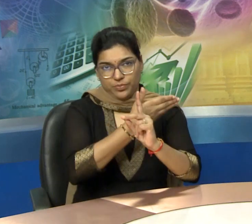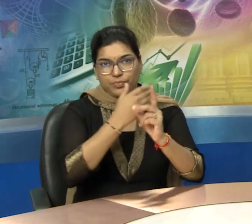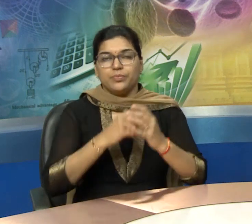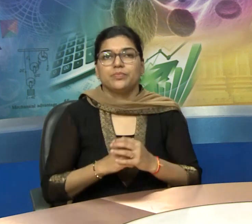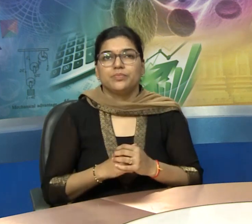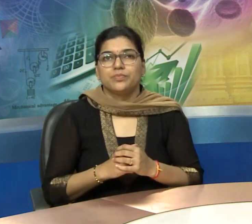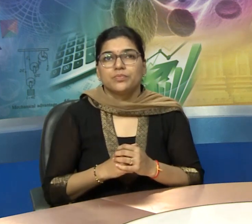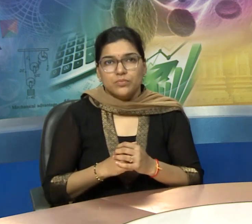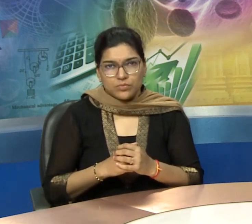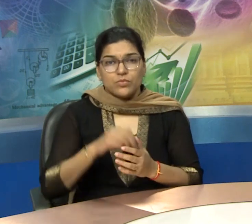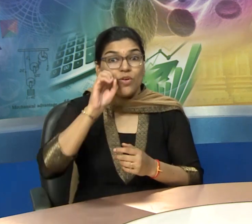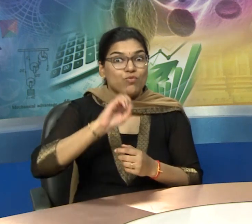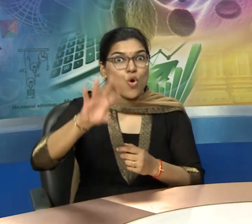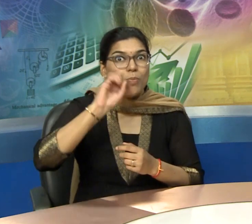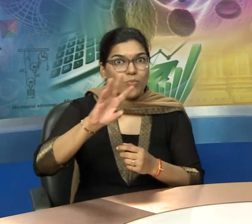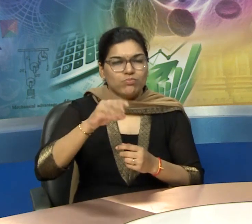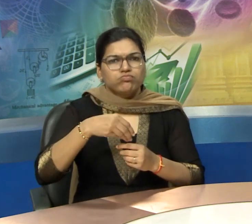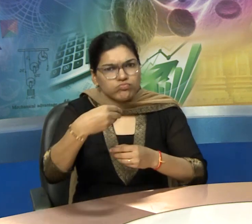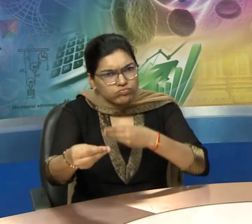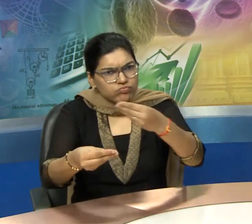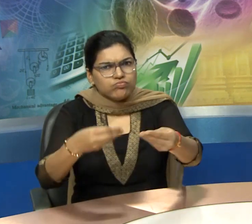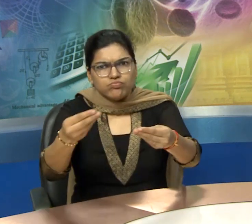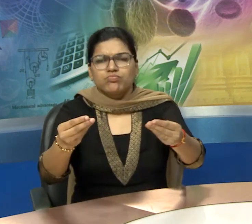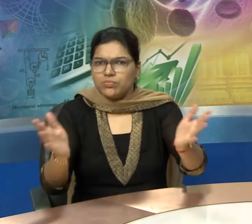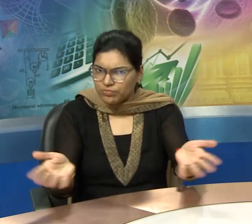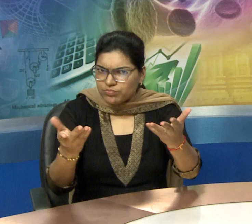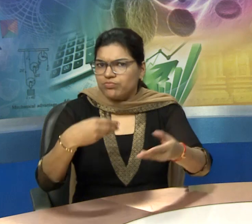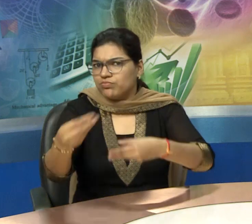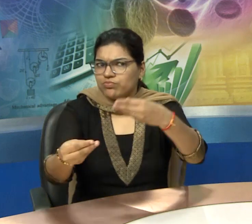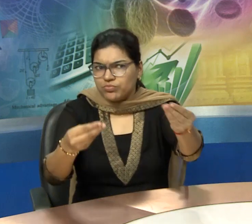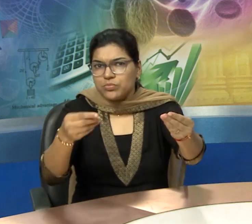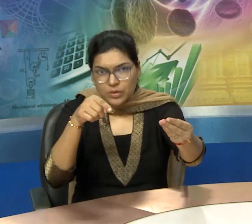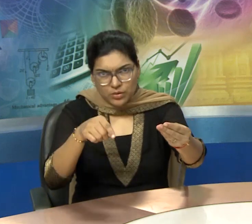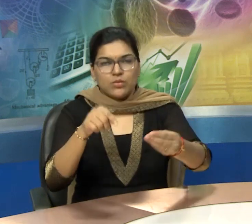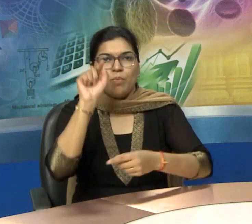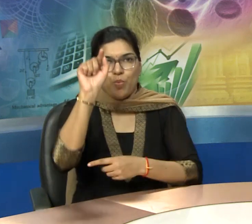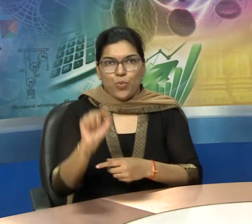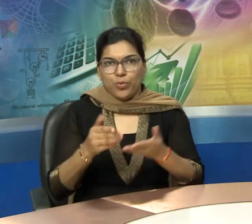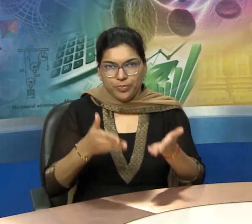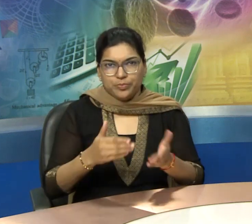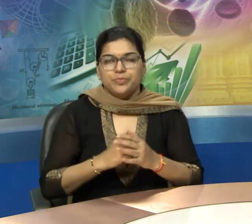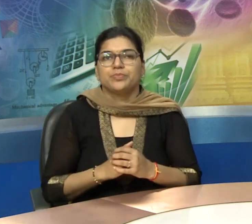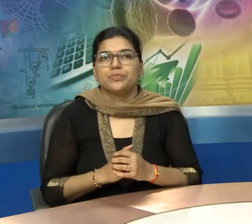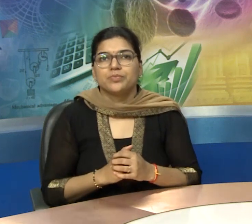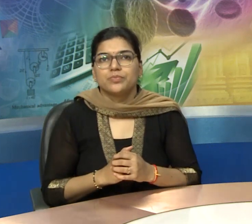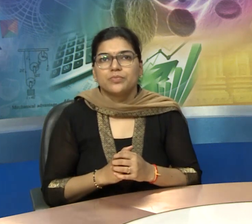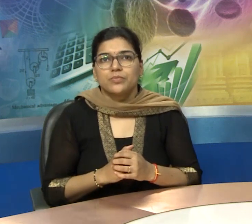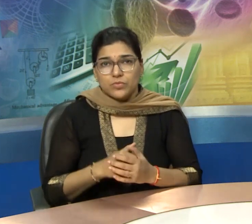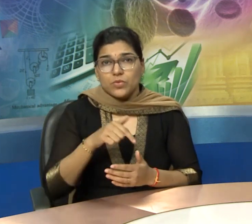Now this is the second function of library. The second function of library is